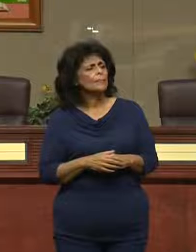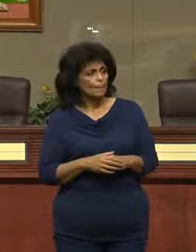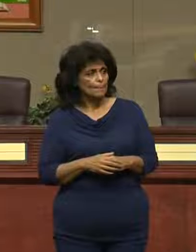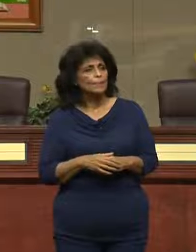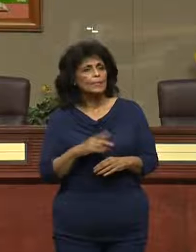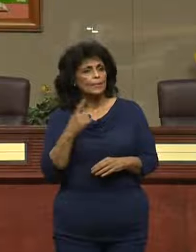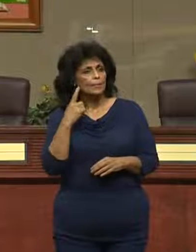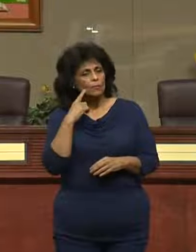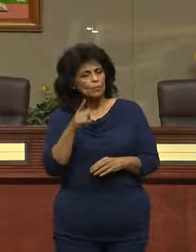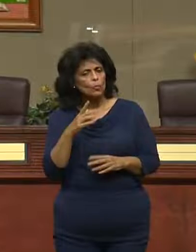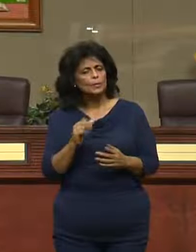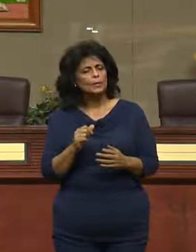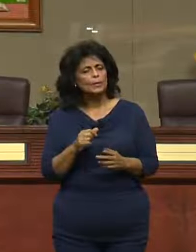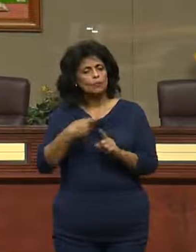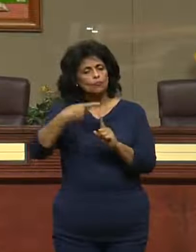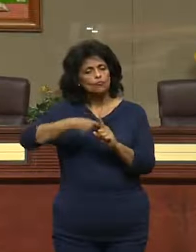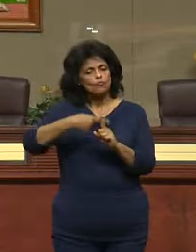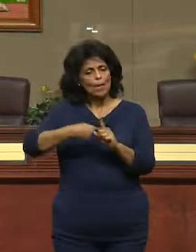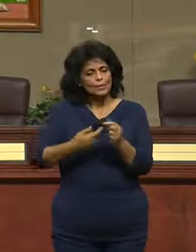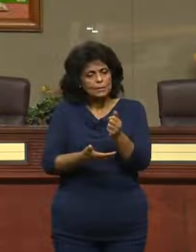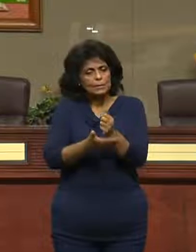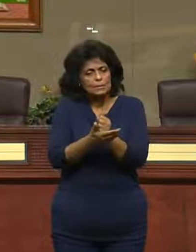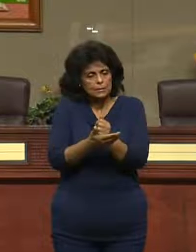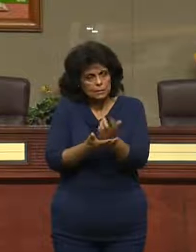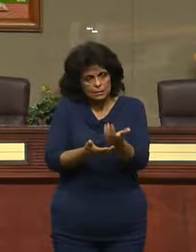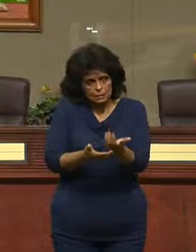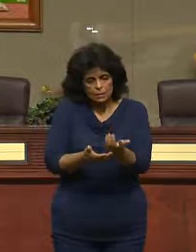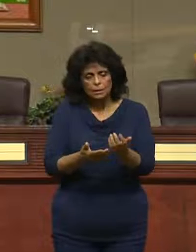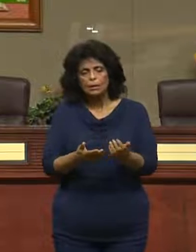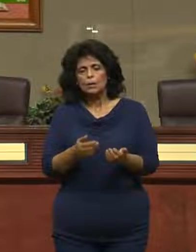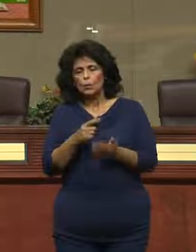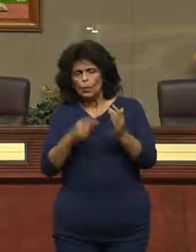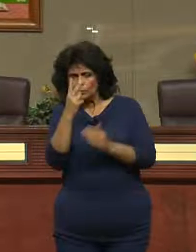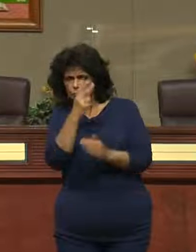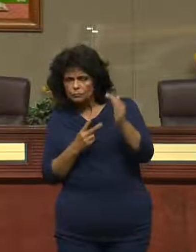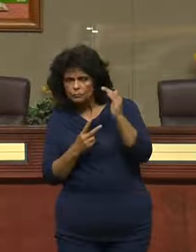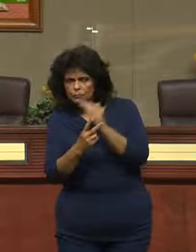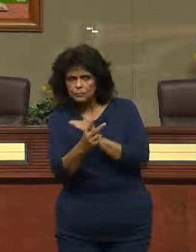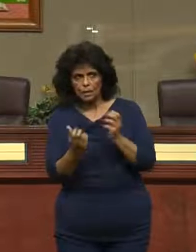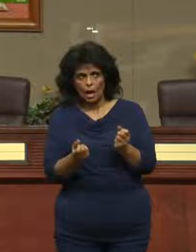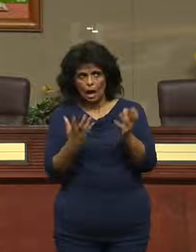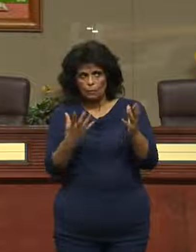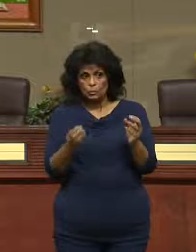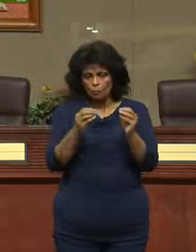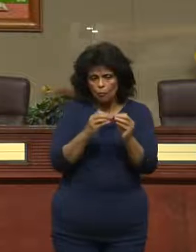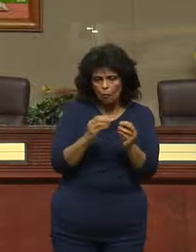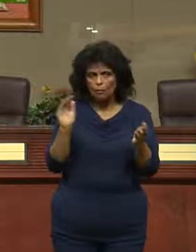rental assistance program compared to earlier in the pandemic? What are you seeing?